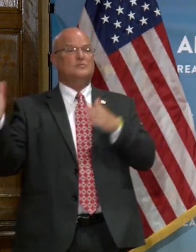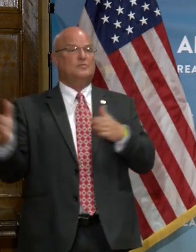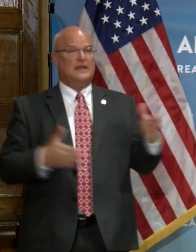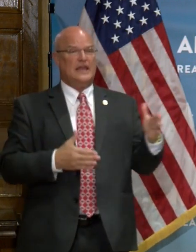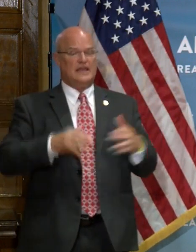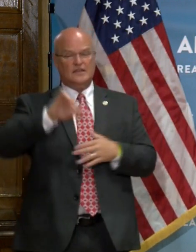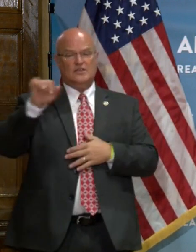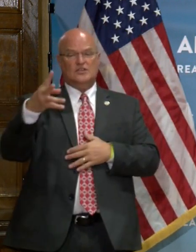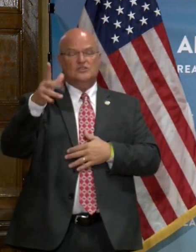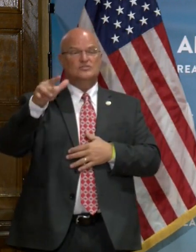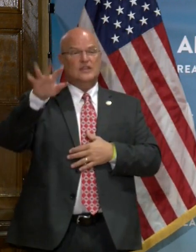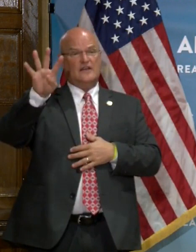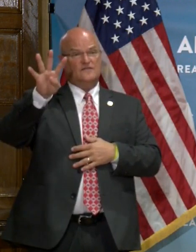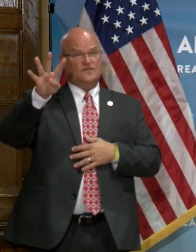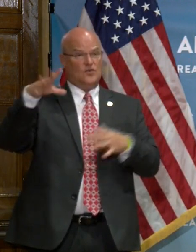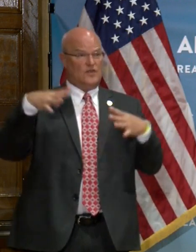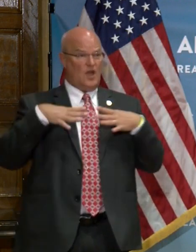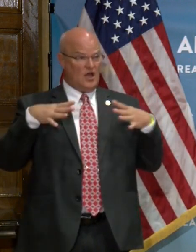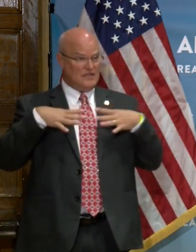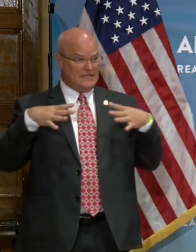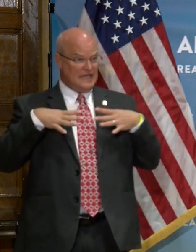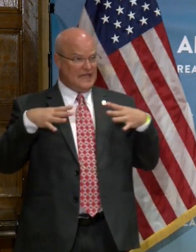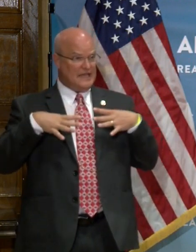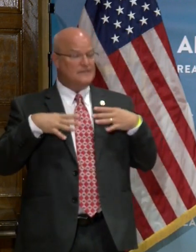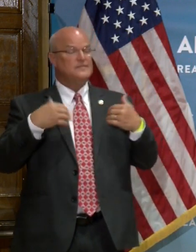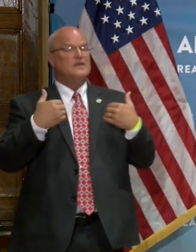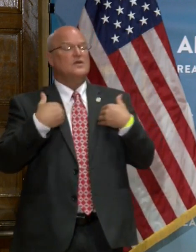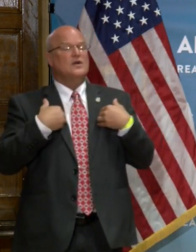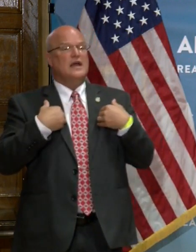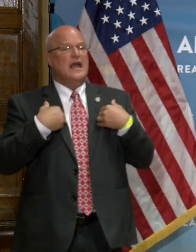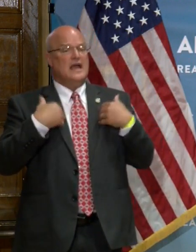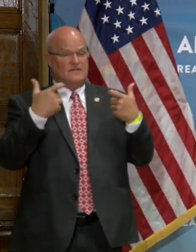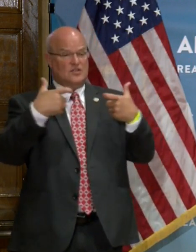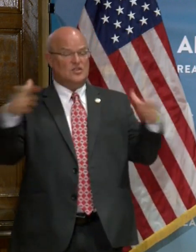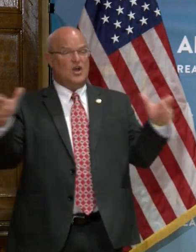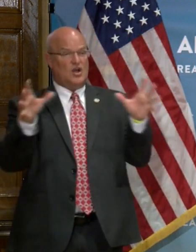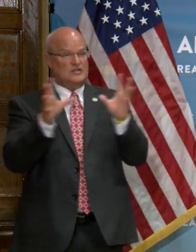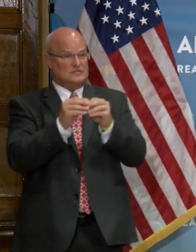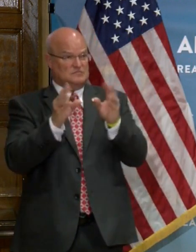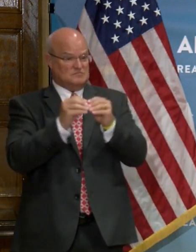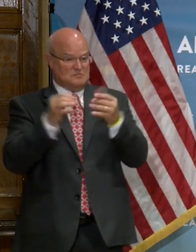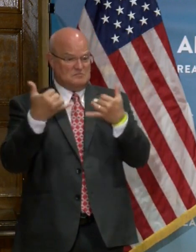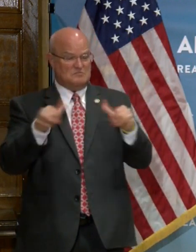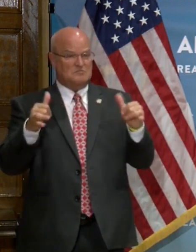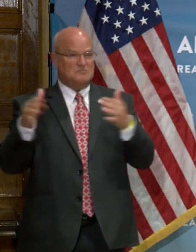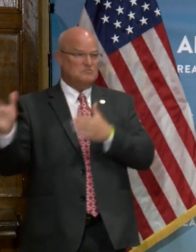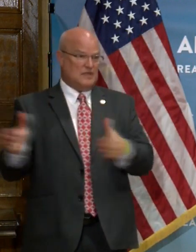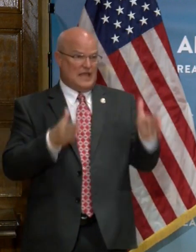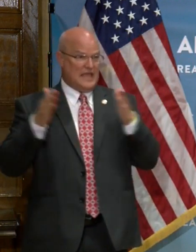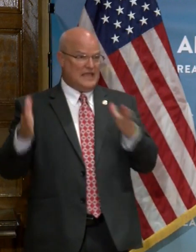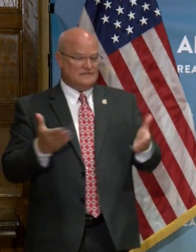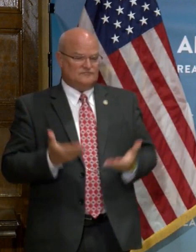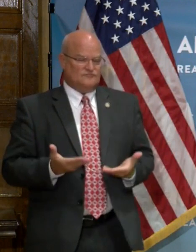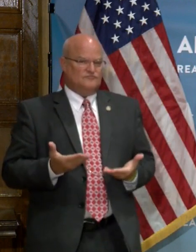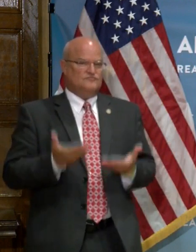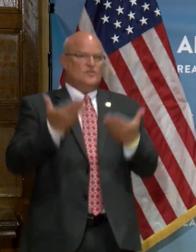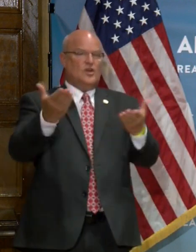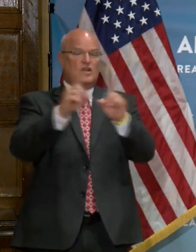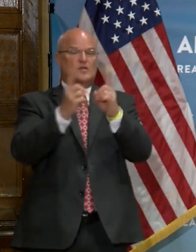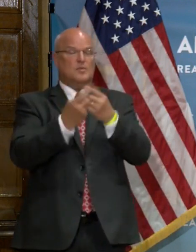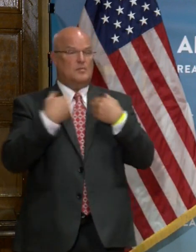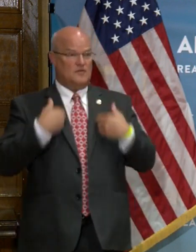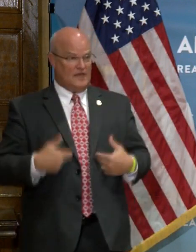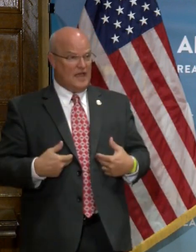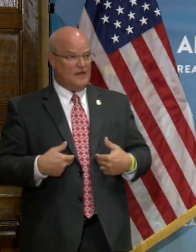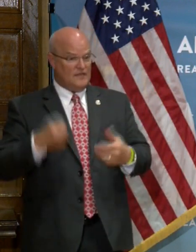the 4th of July holiday, there are large venue plans that are submitted to the Arkansas Department of